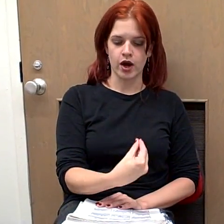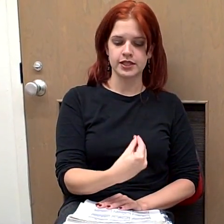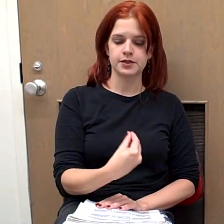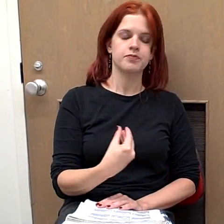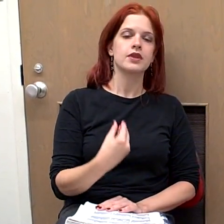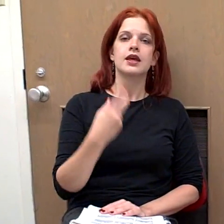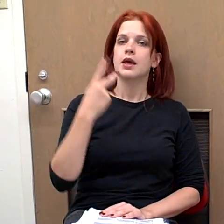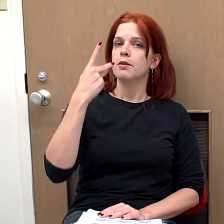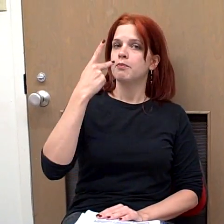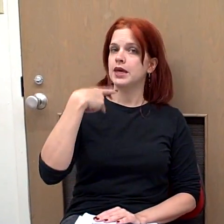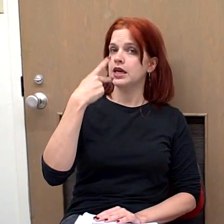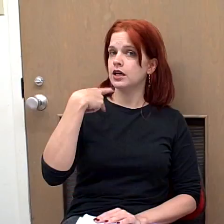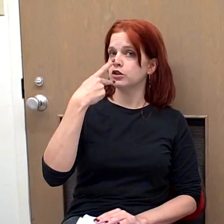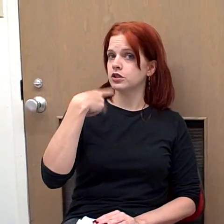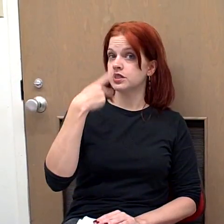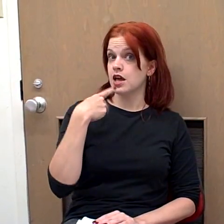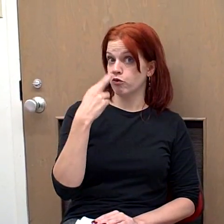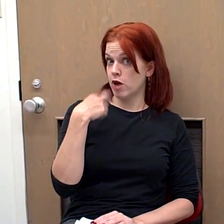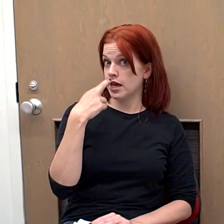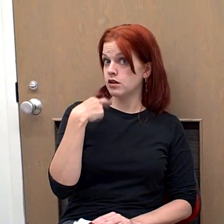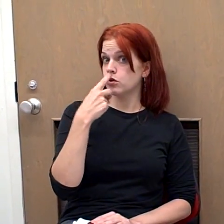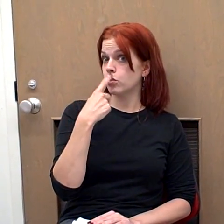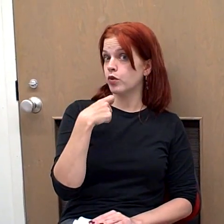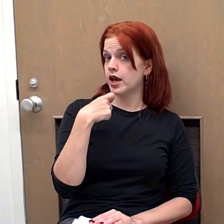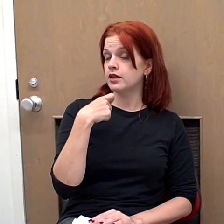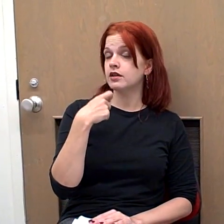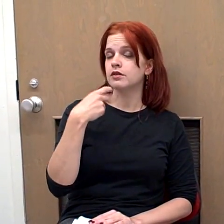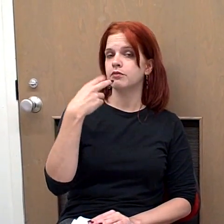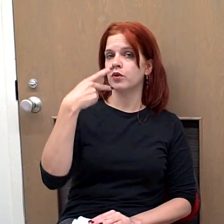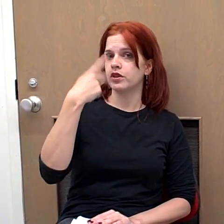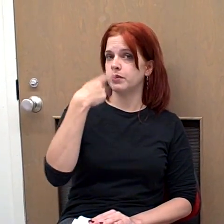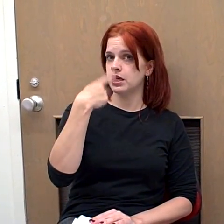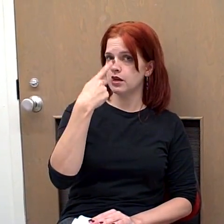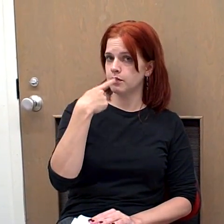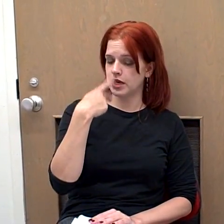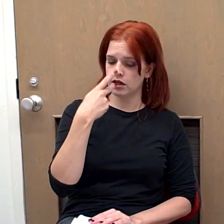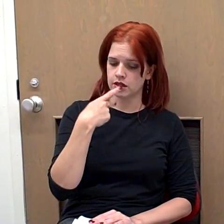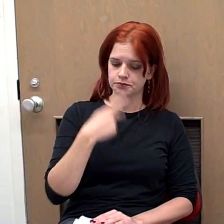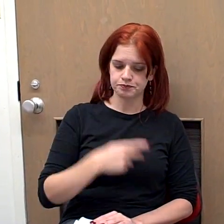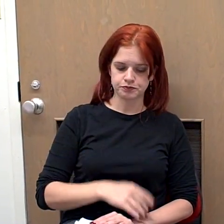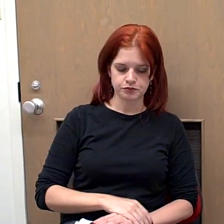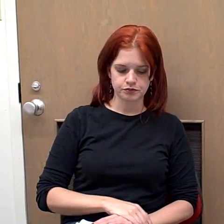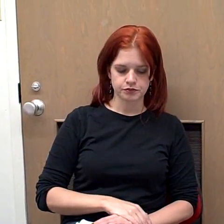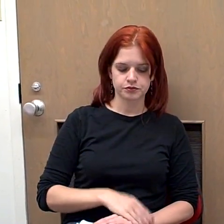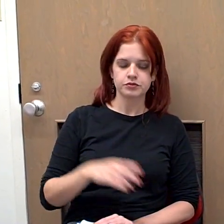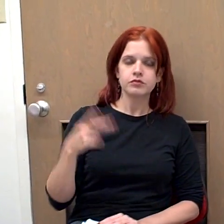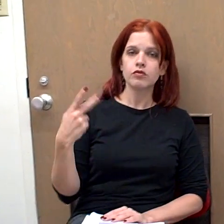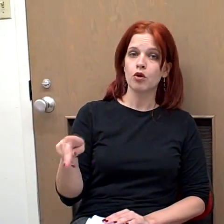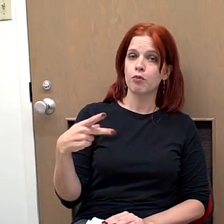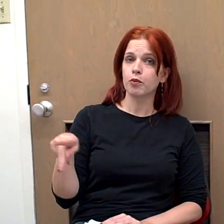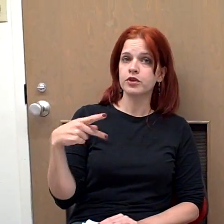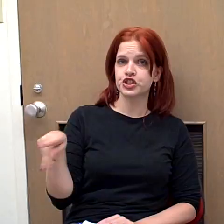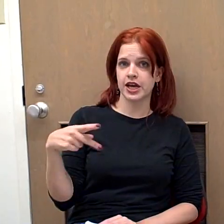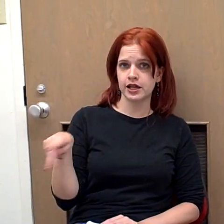White. Pink looks like red or red, but with a P. Pink. Purple